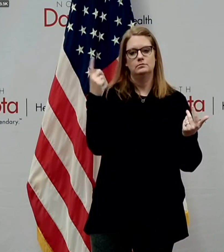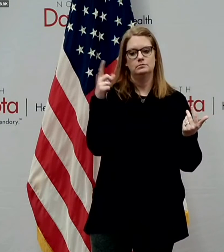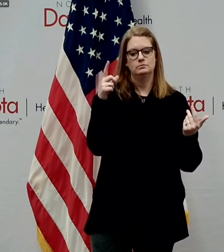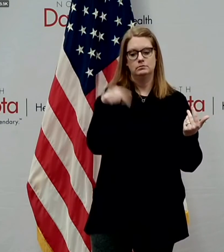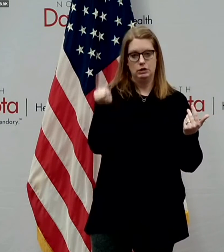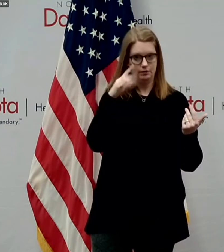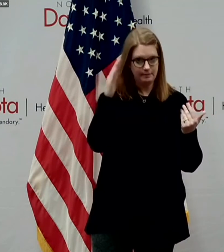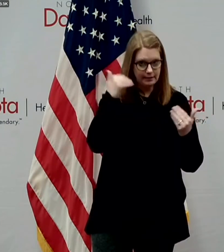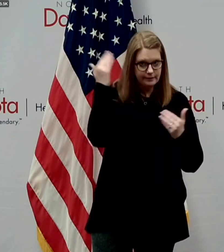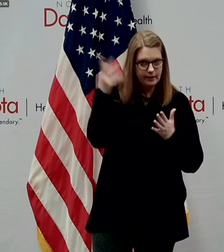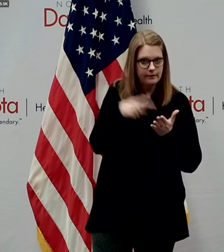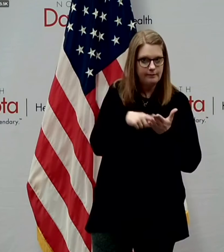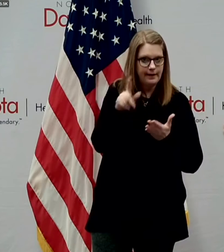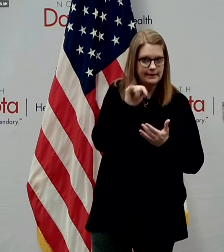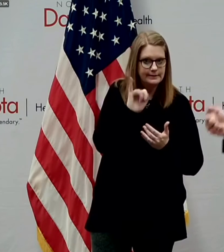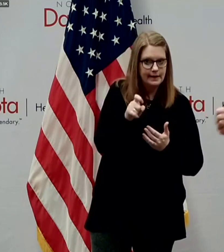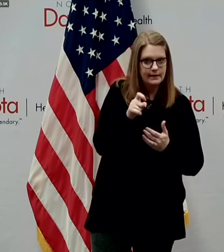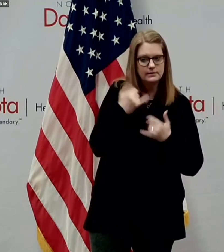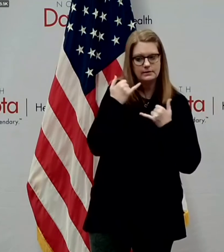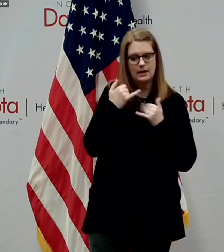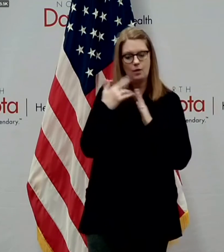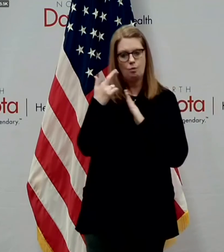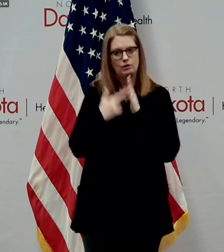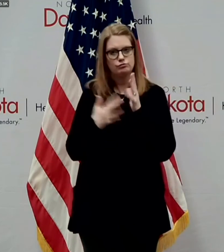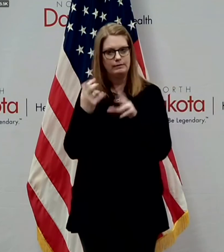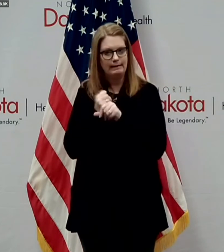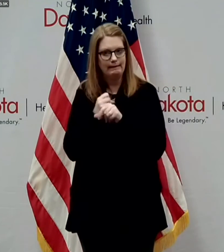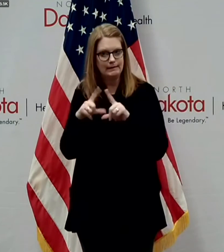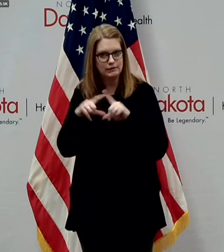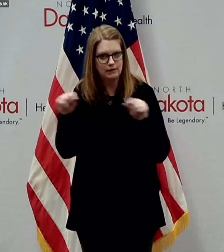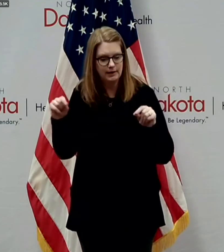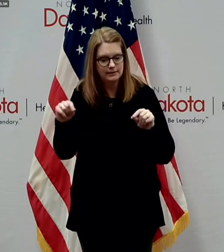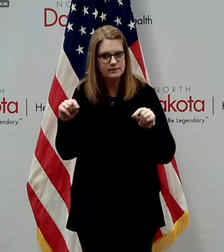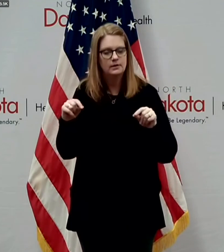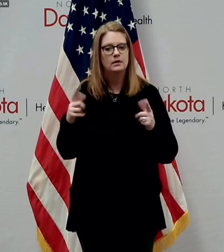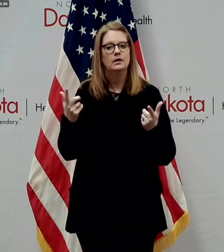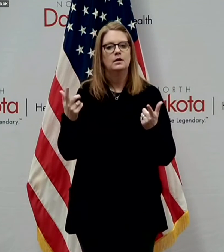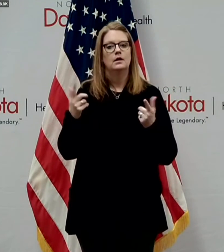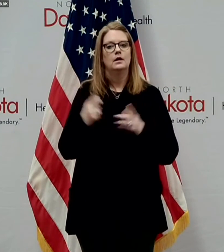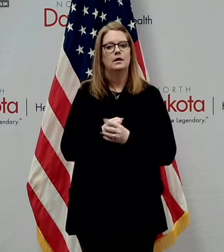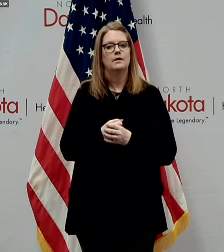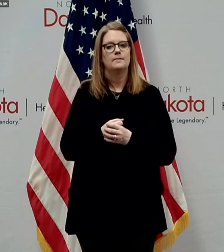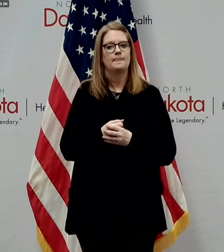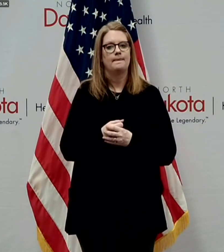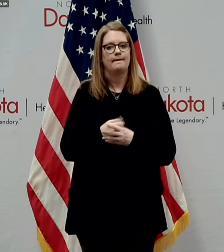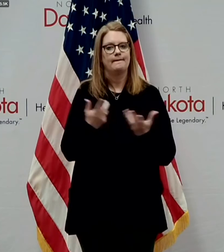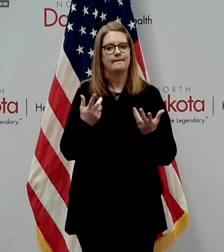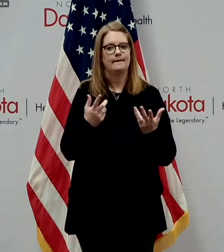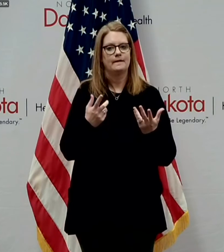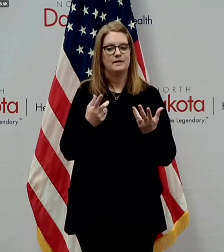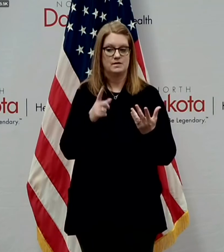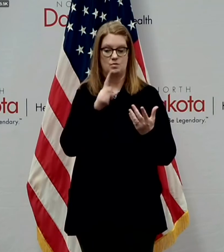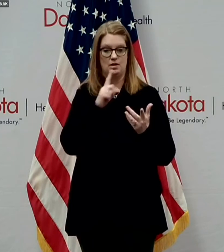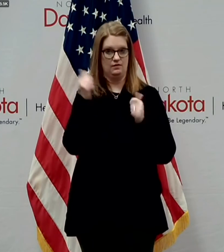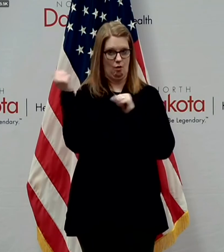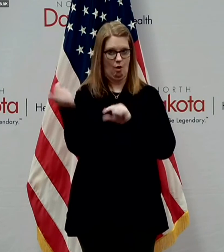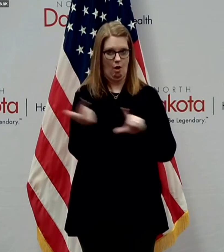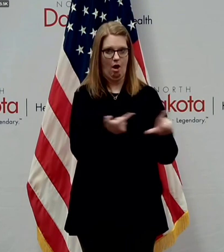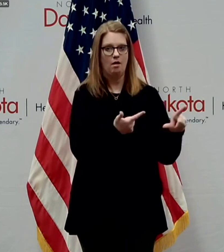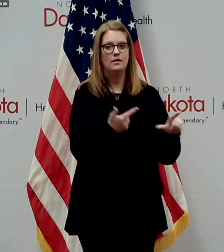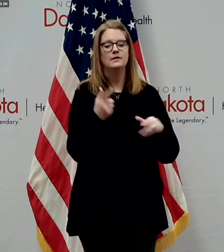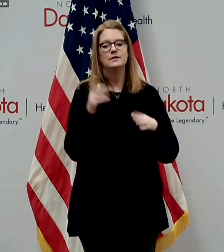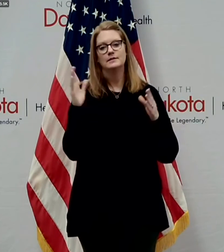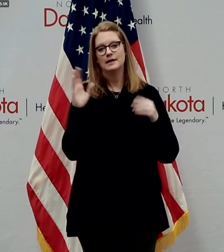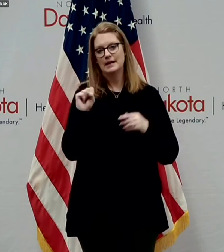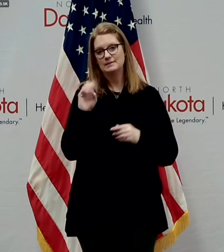paid taxes or is also now registered to get the check if you weren't paying taxes before. because that really goes to everybody. If you're a small business owner,